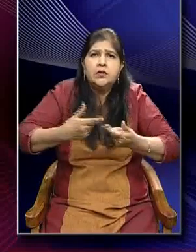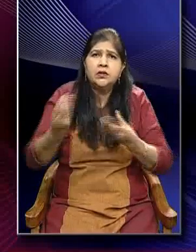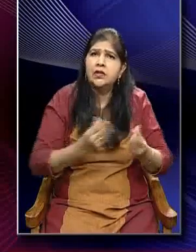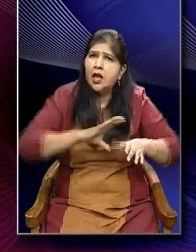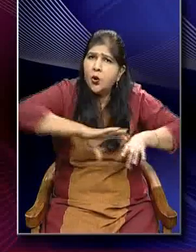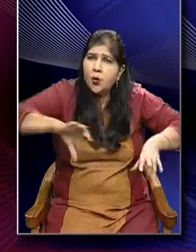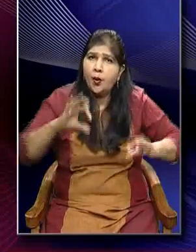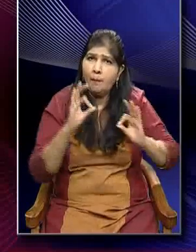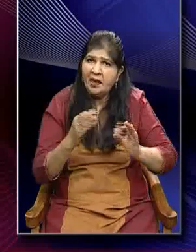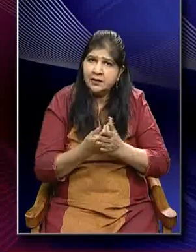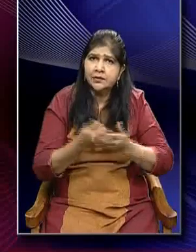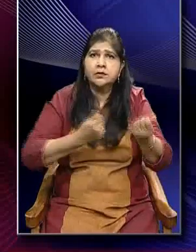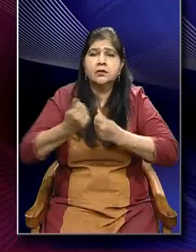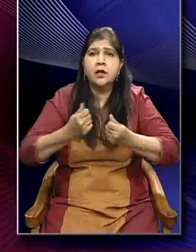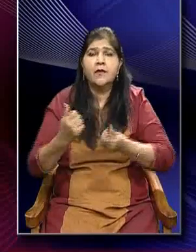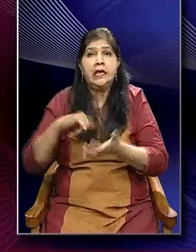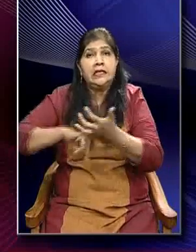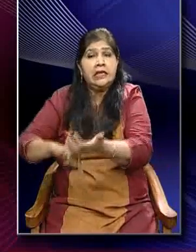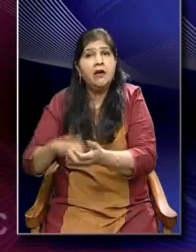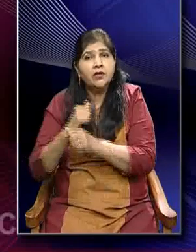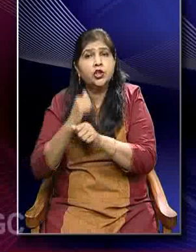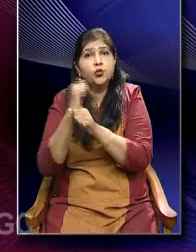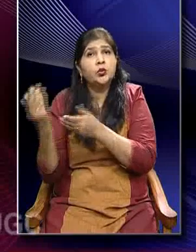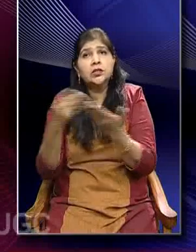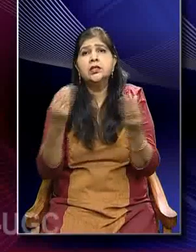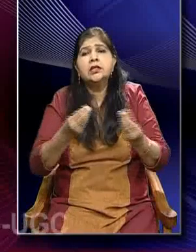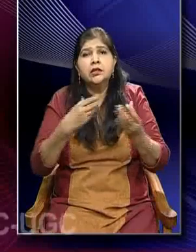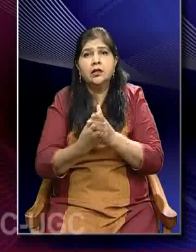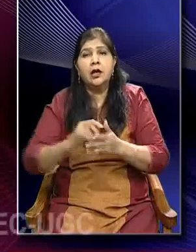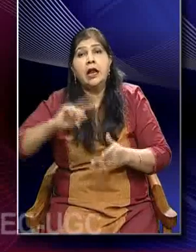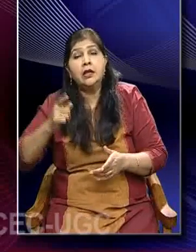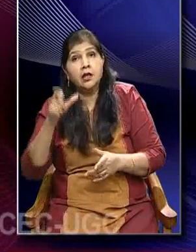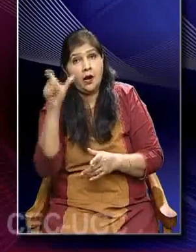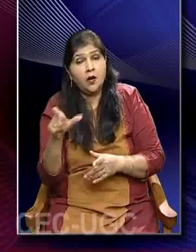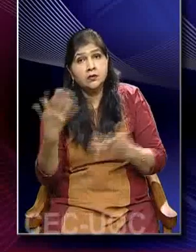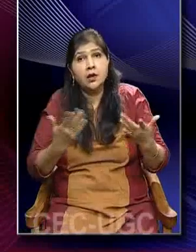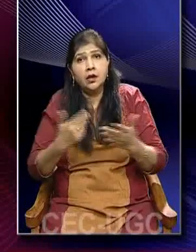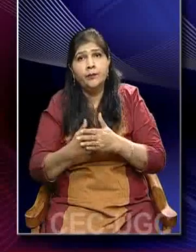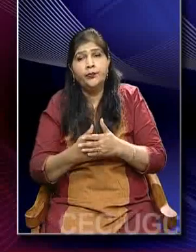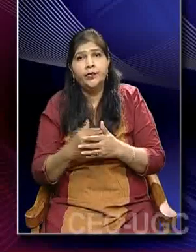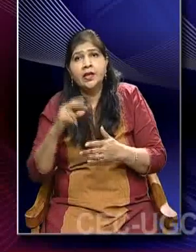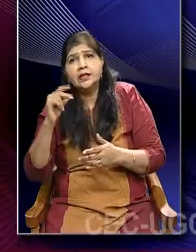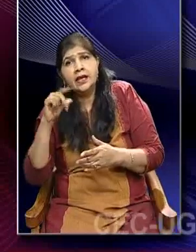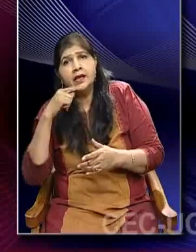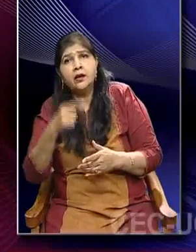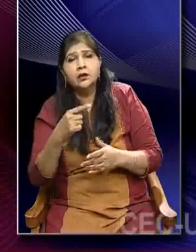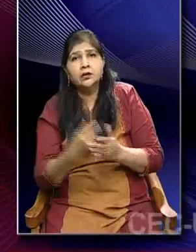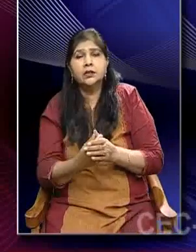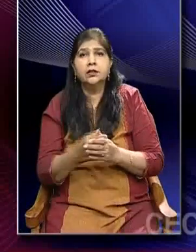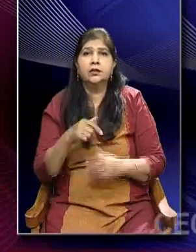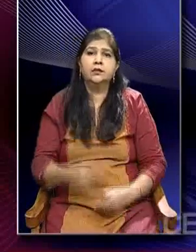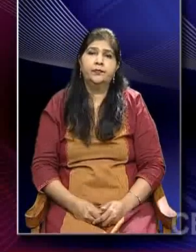and services. Another important cause of globalization